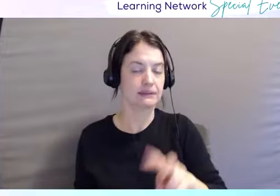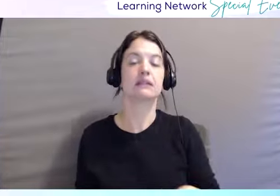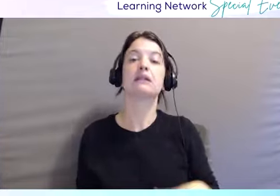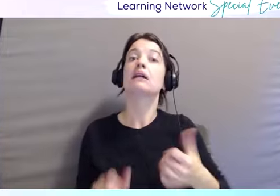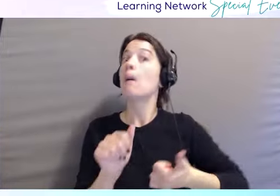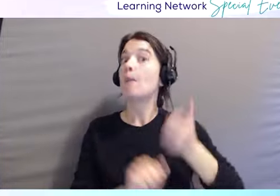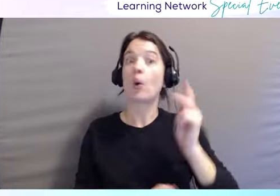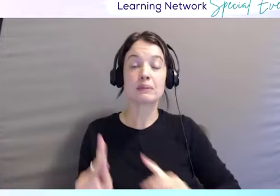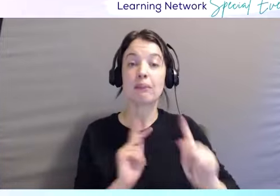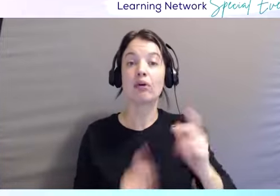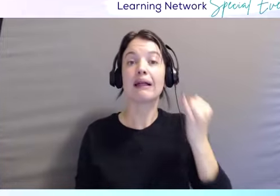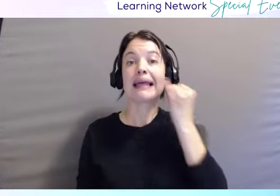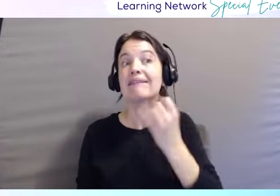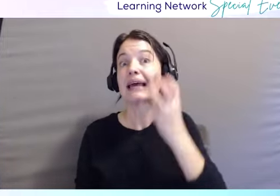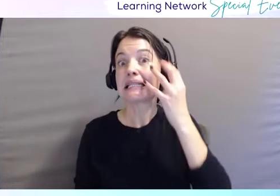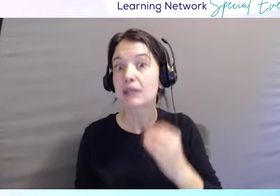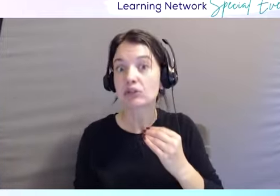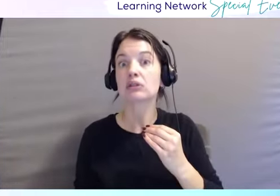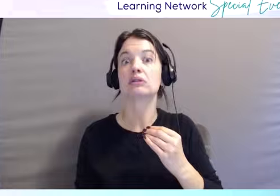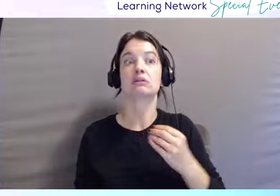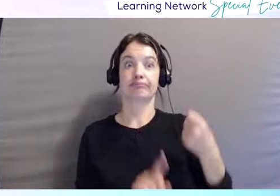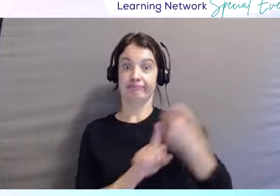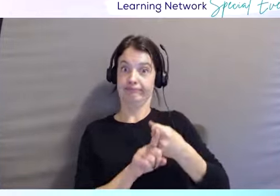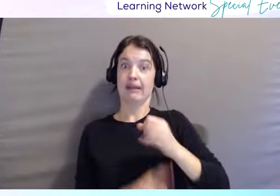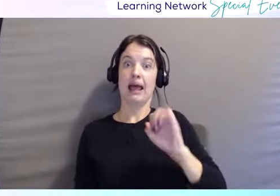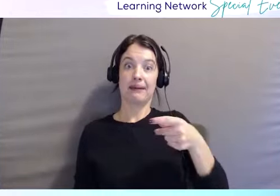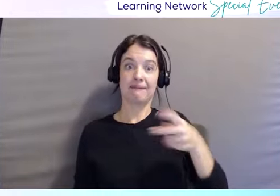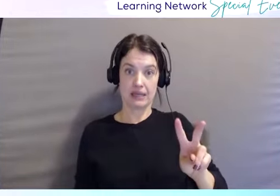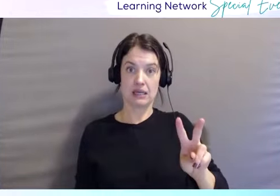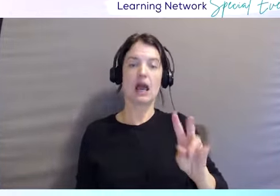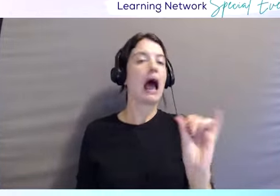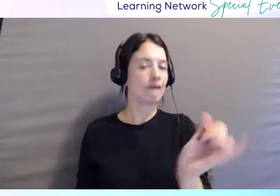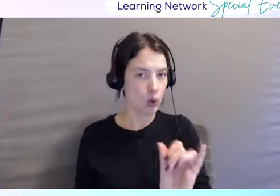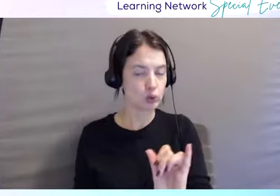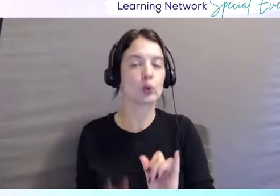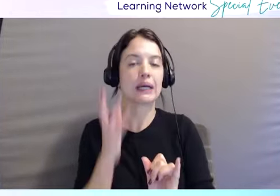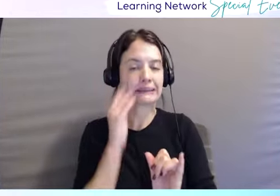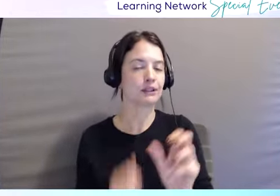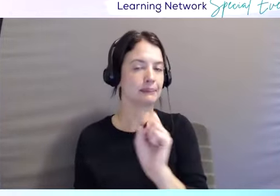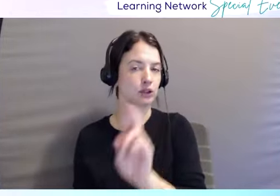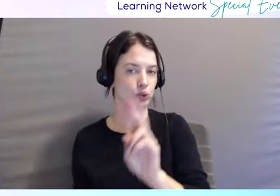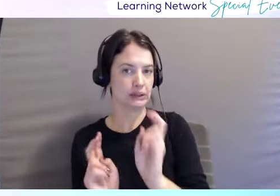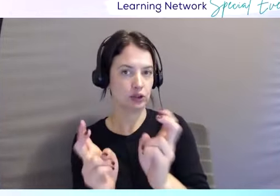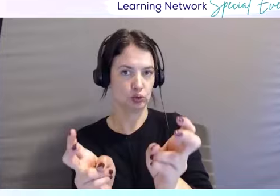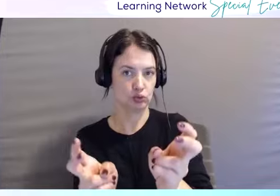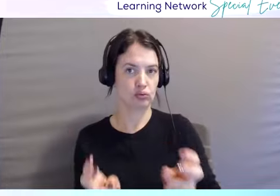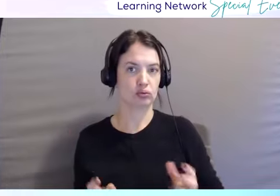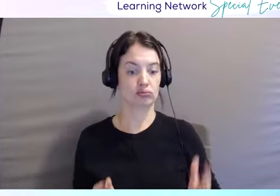experienced intimate partner violence have had substance use issues or been exposed to them.